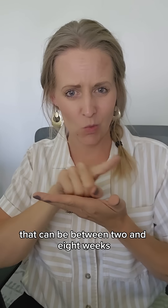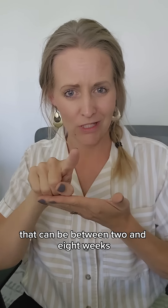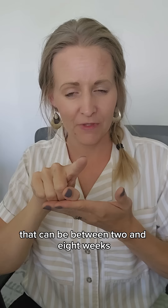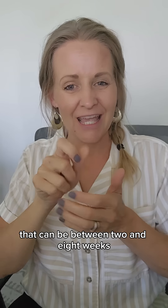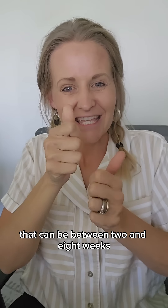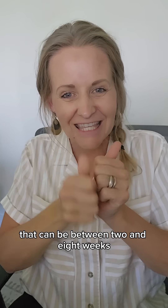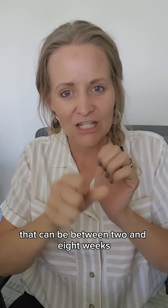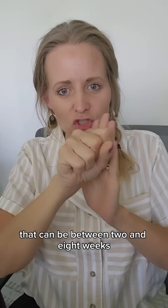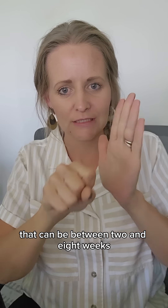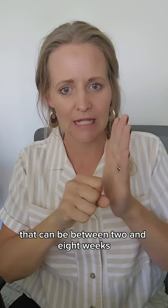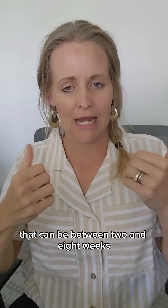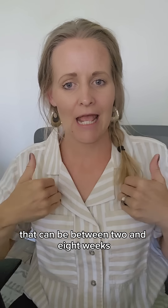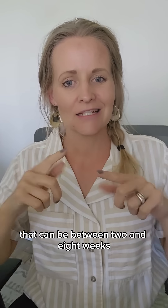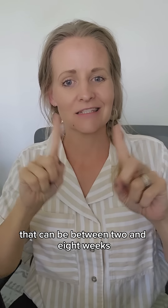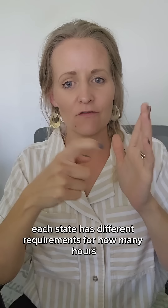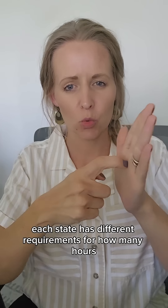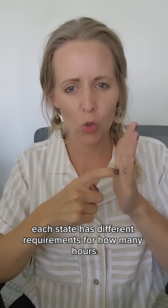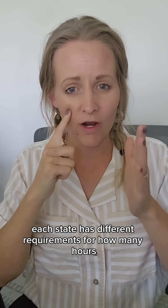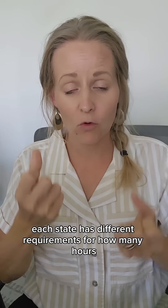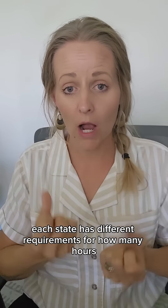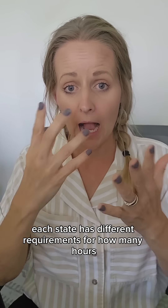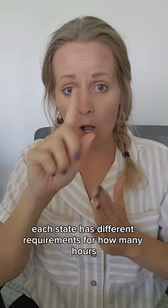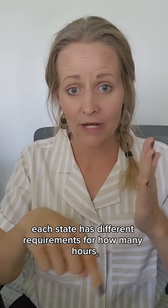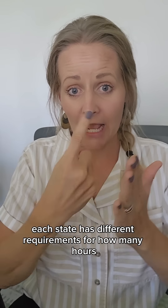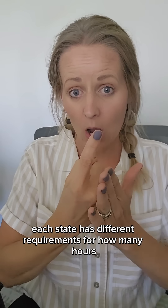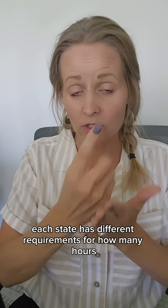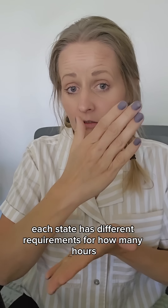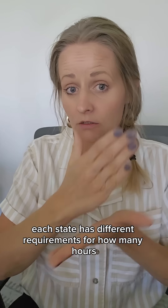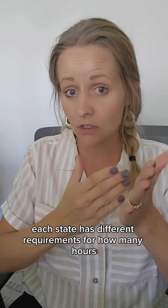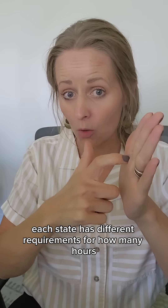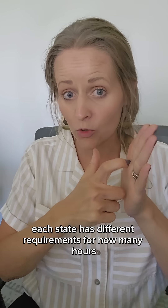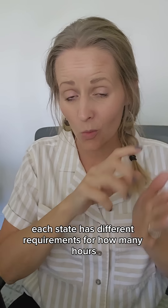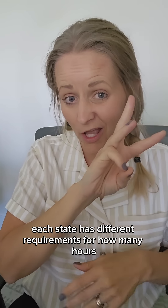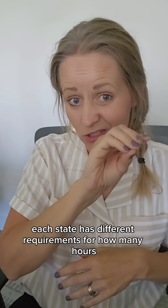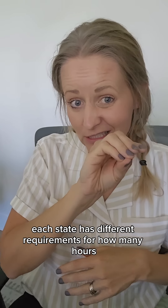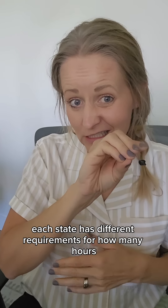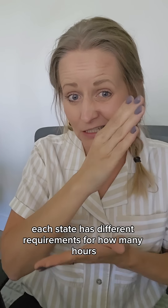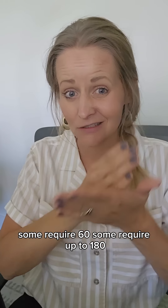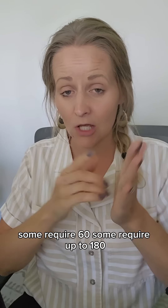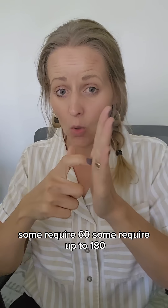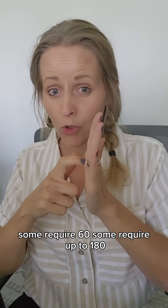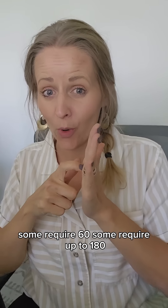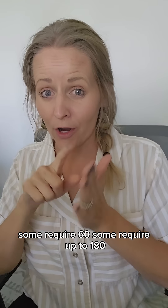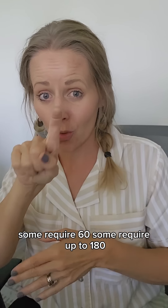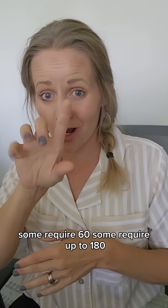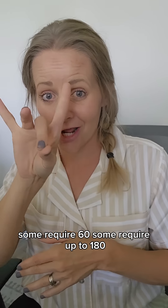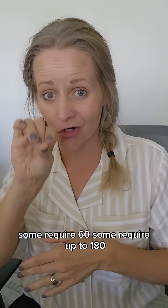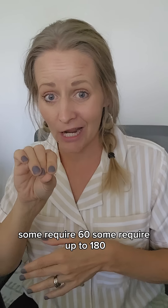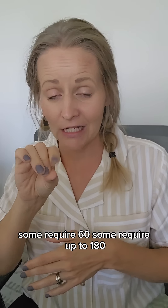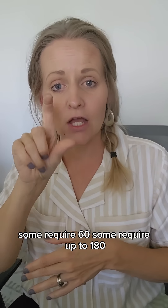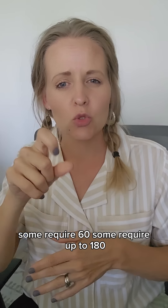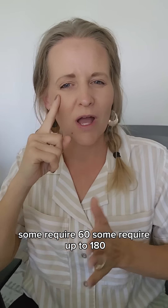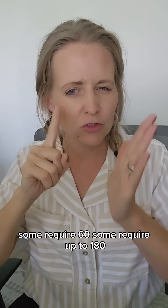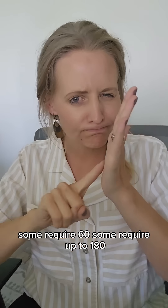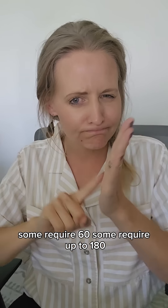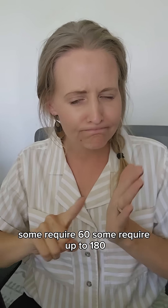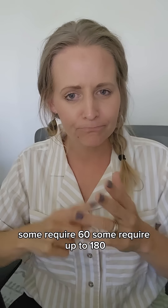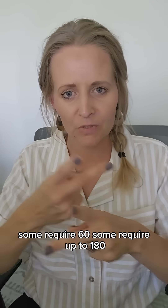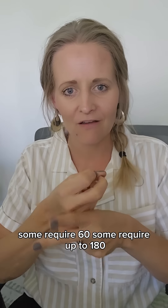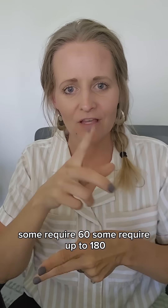between 2 and 8 weeks. Each state has different requirements for how many hours. Some require 60, some require up to 180. You